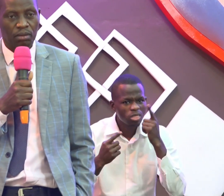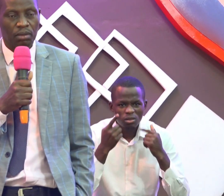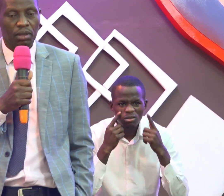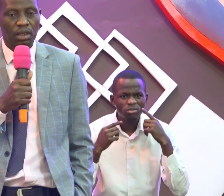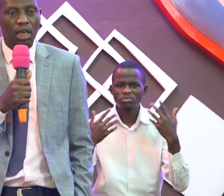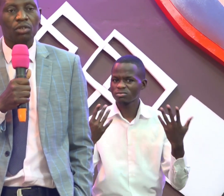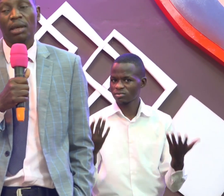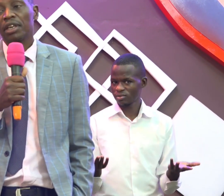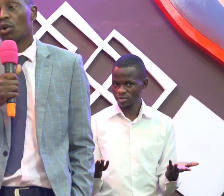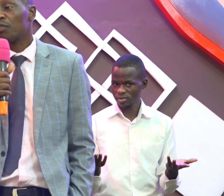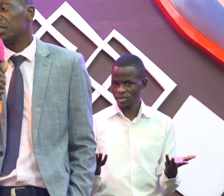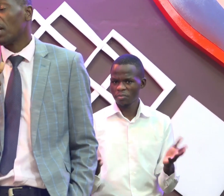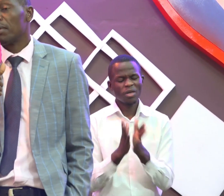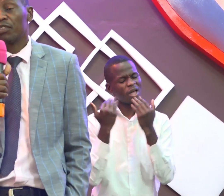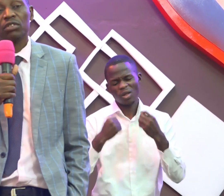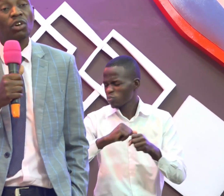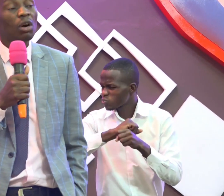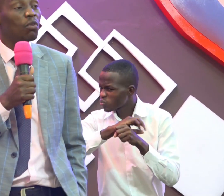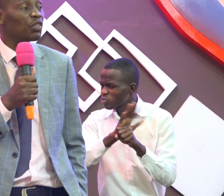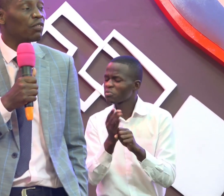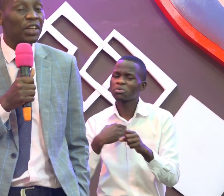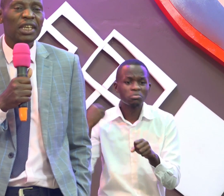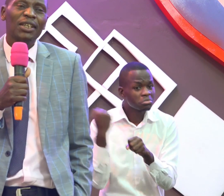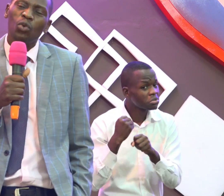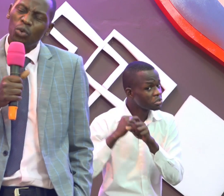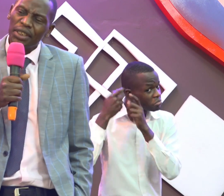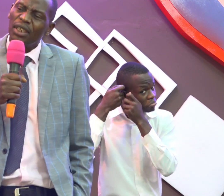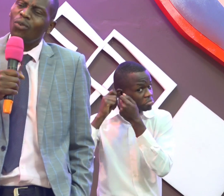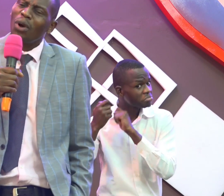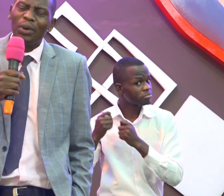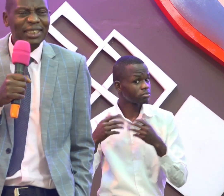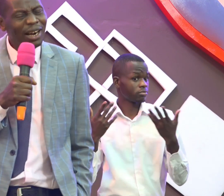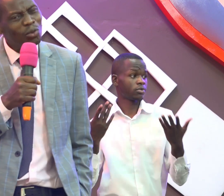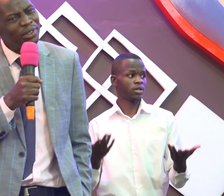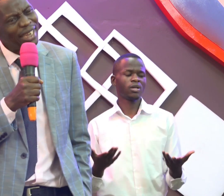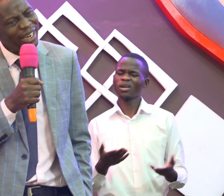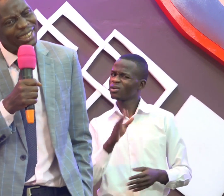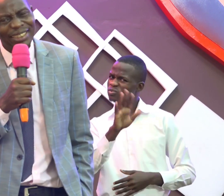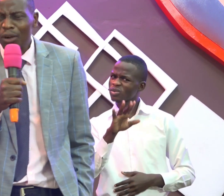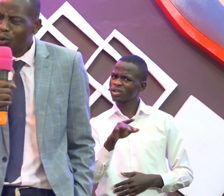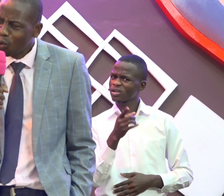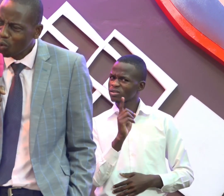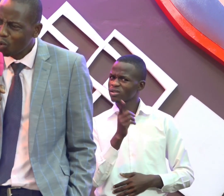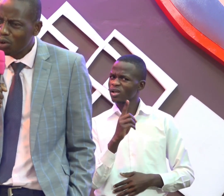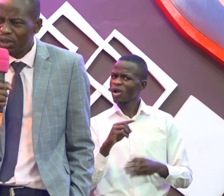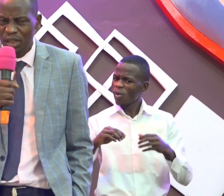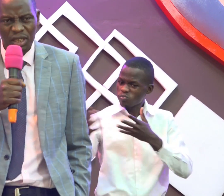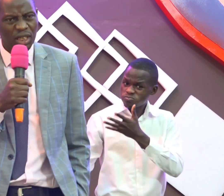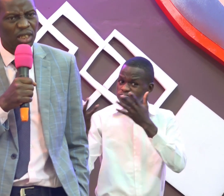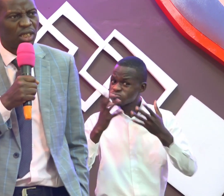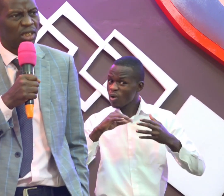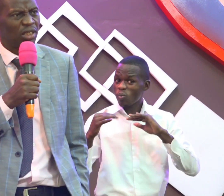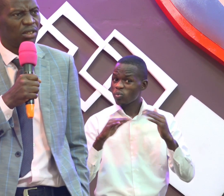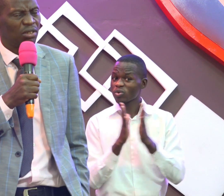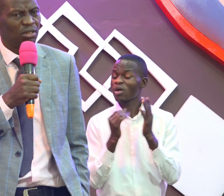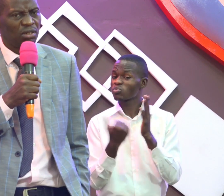start crying. Leero tulabye ne COVID mama. Fetuli kola kumviri fete. Kundi. Gwe wetankulira entalo. We are